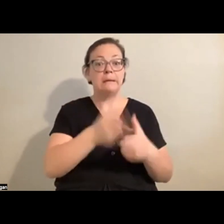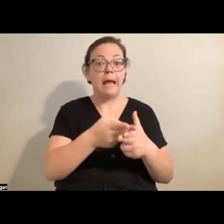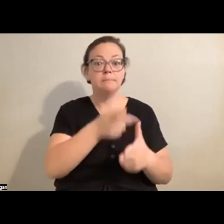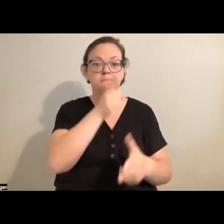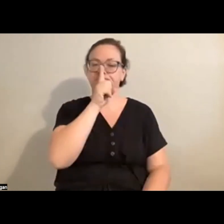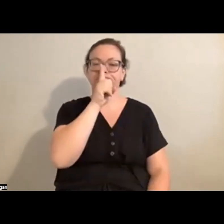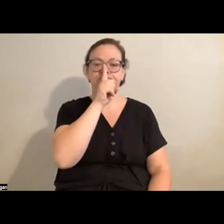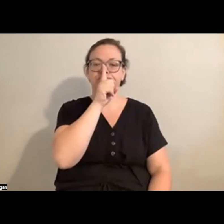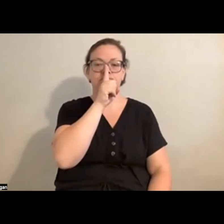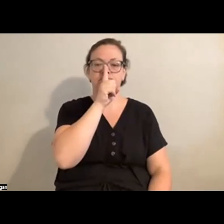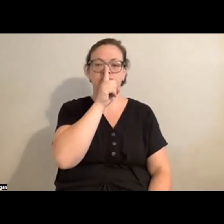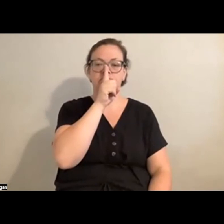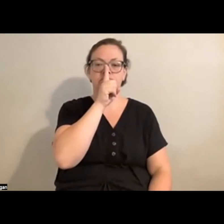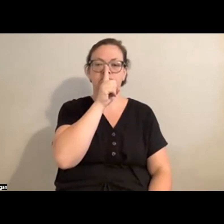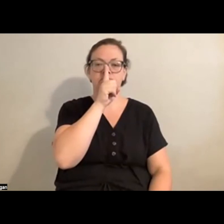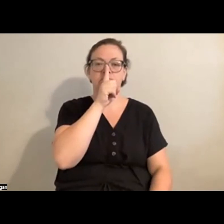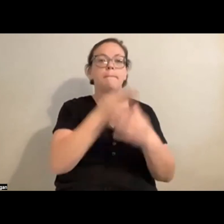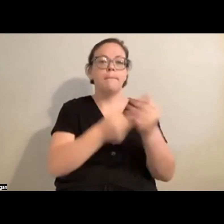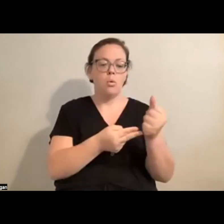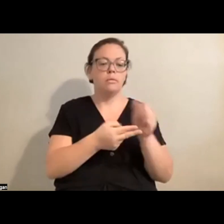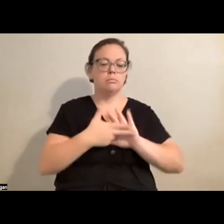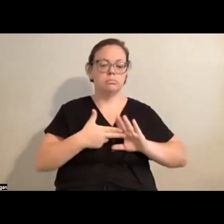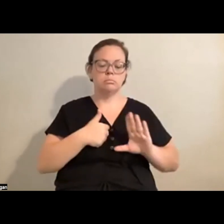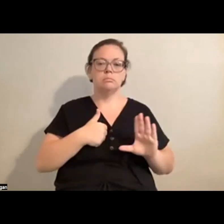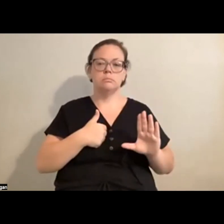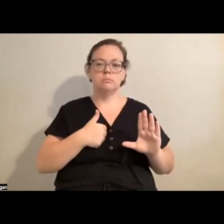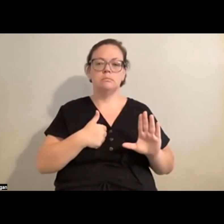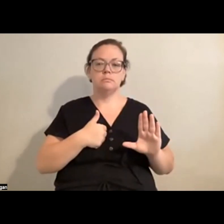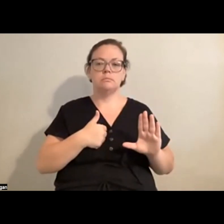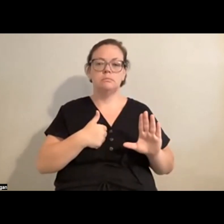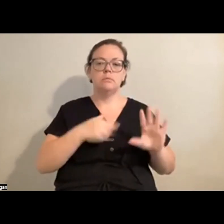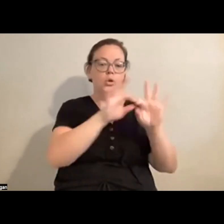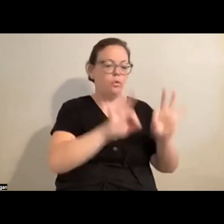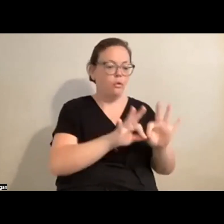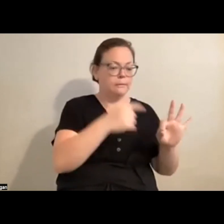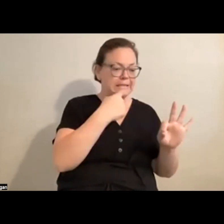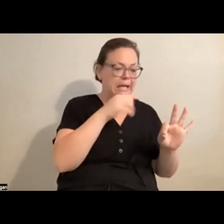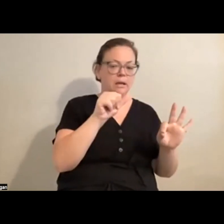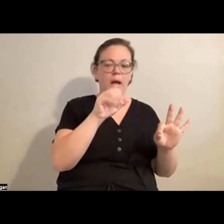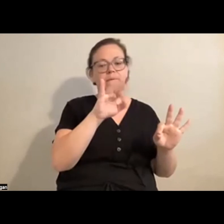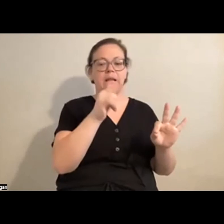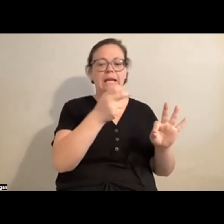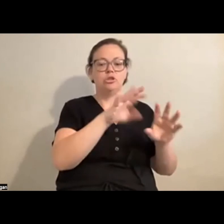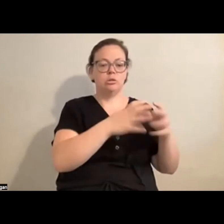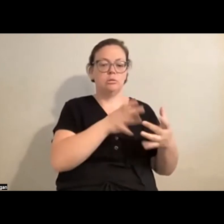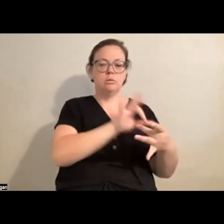name. Both marked me. The form said affiliation.